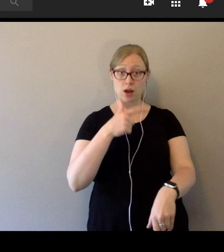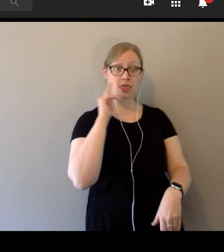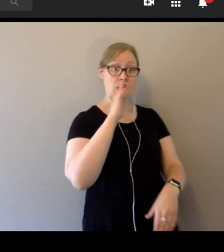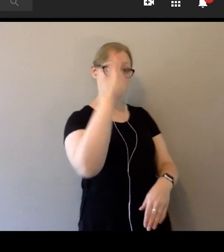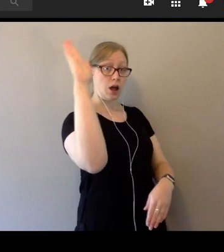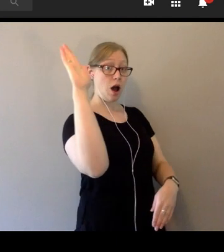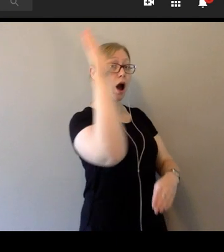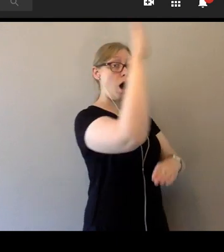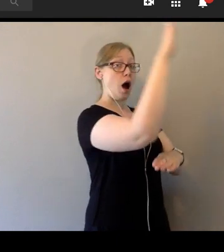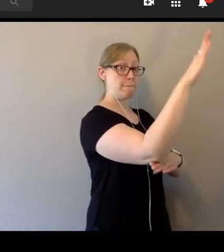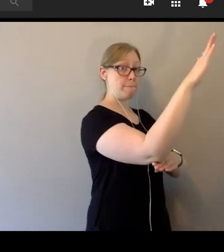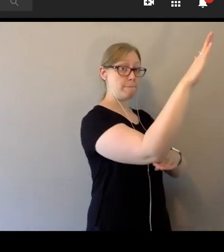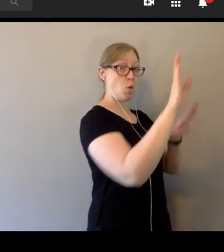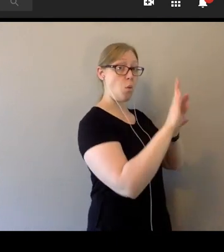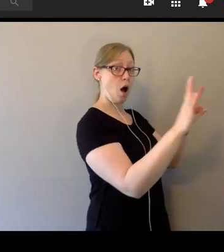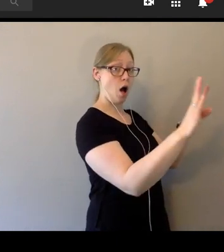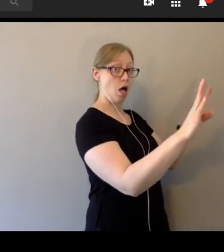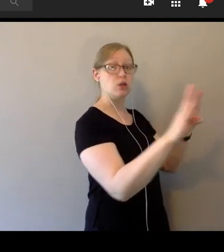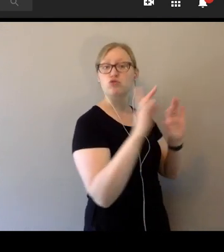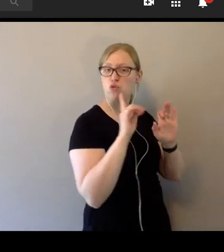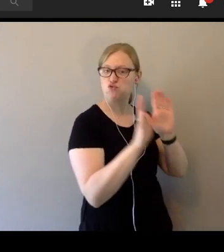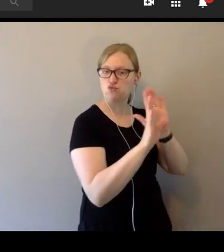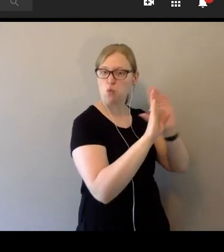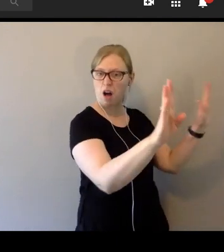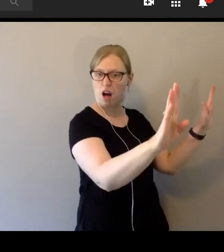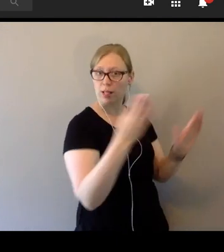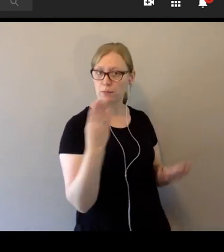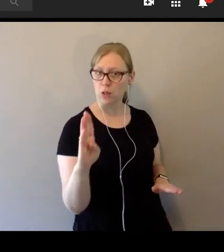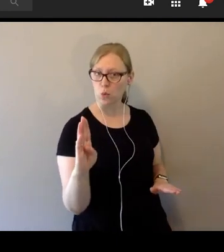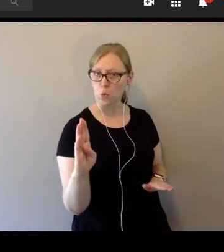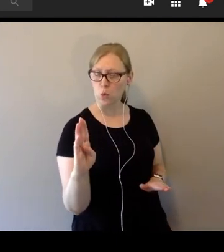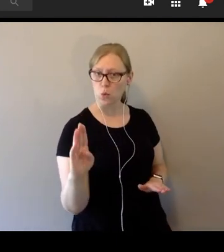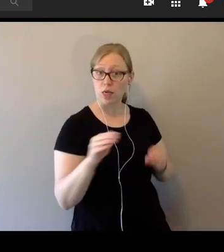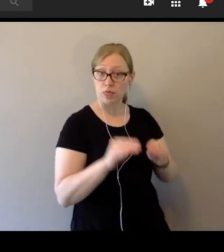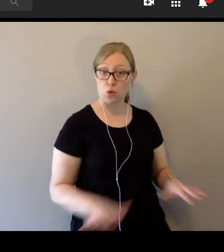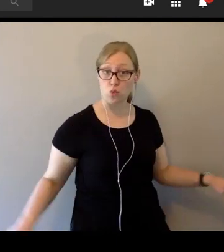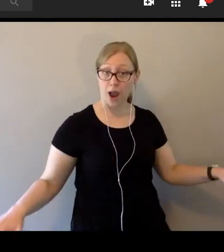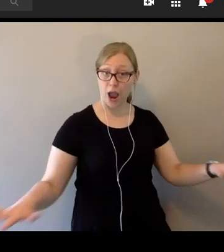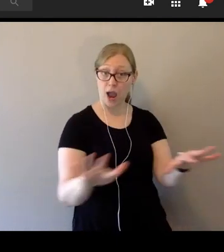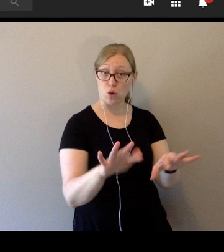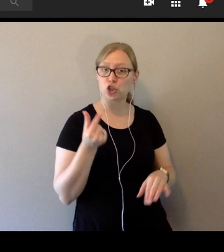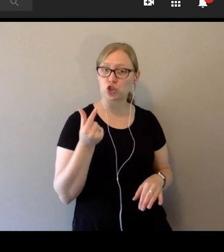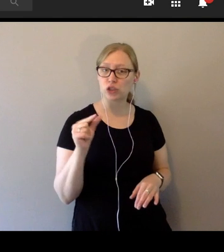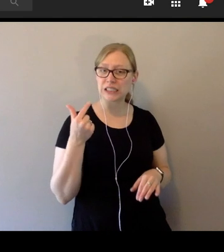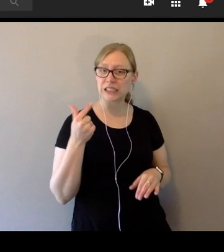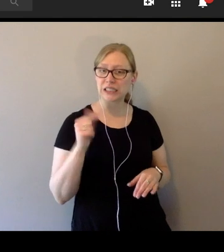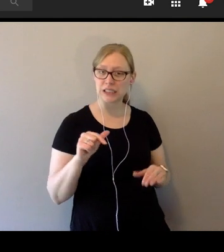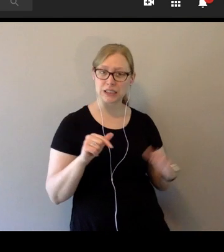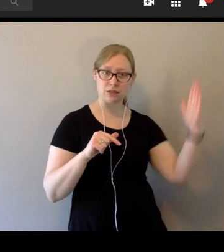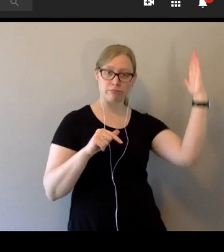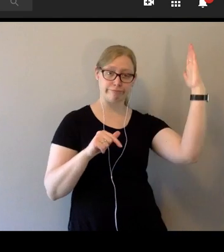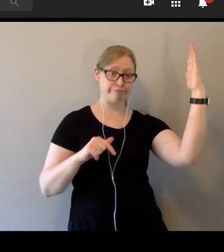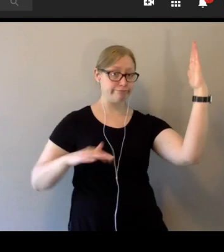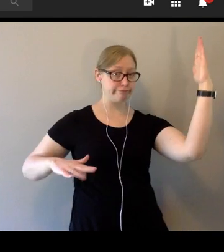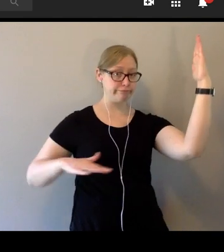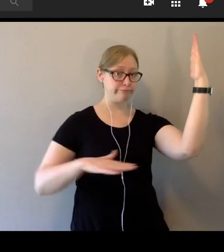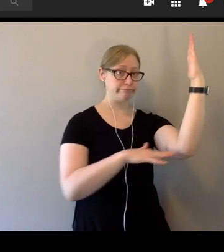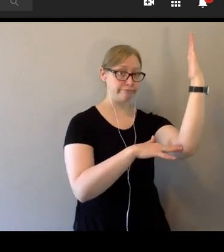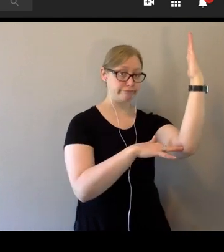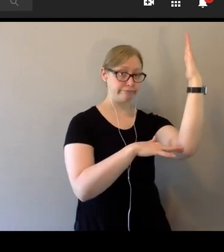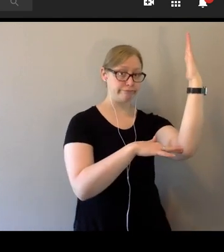let's start with our wall. So here's the wall of the building. We have the ground that's coming up to the wall, and the ladder is